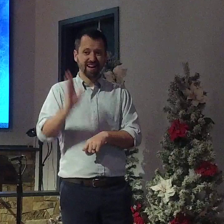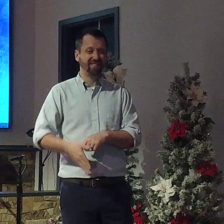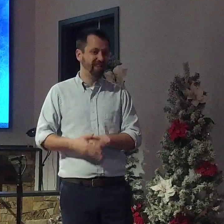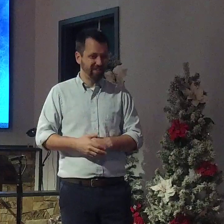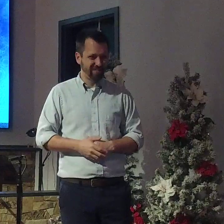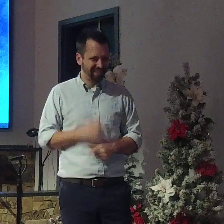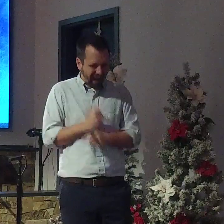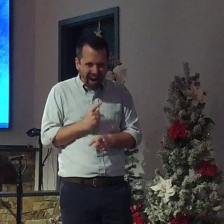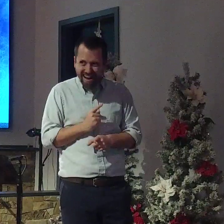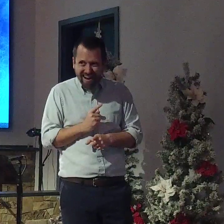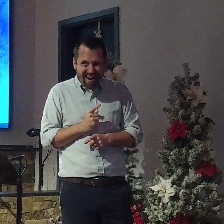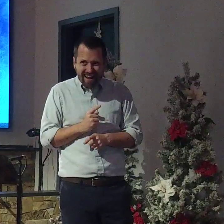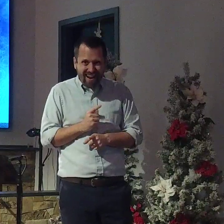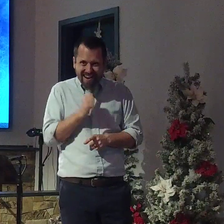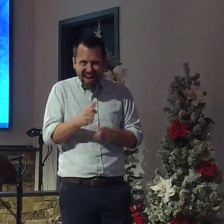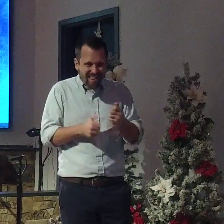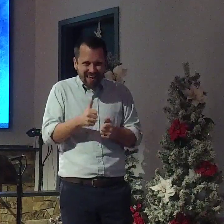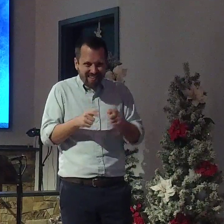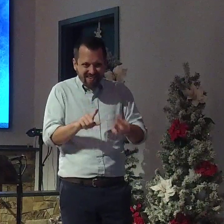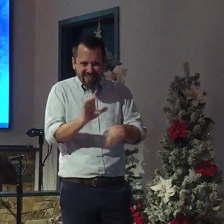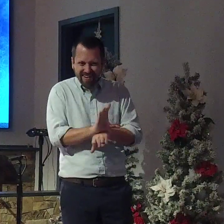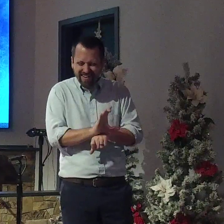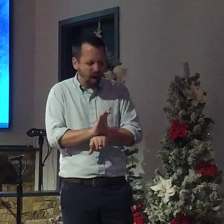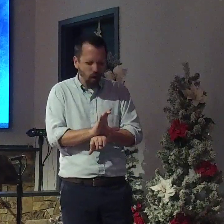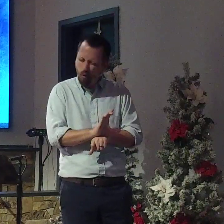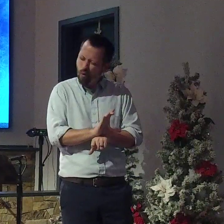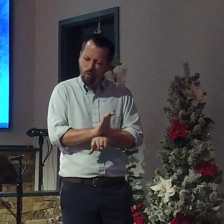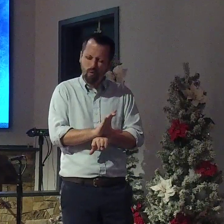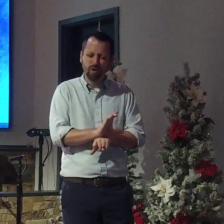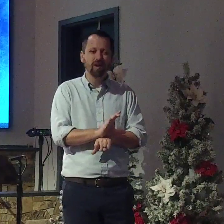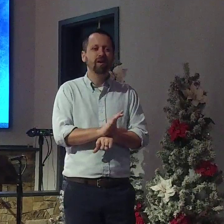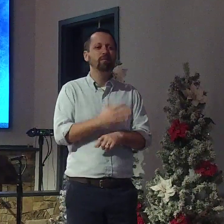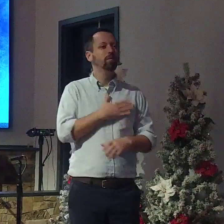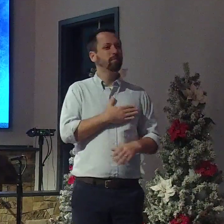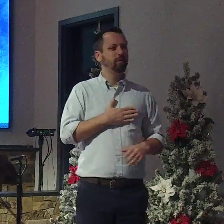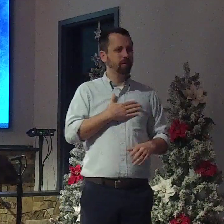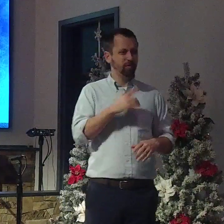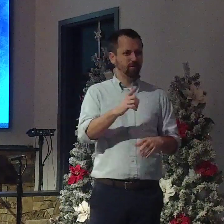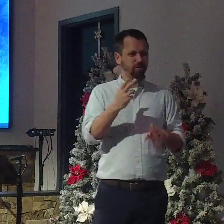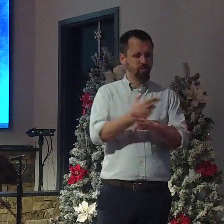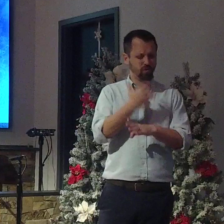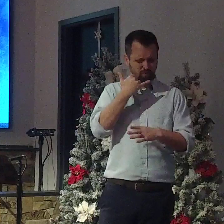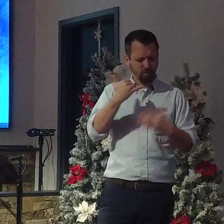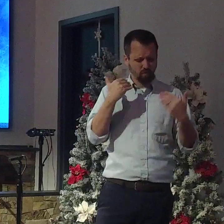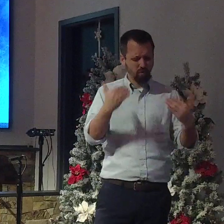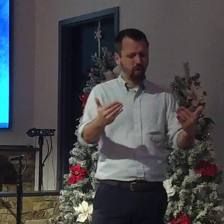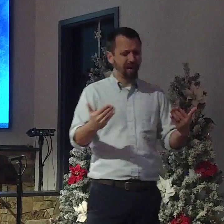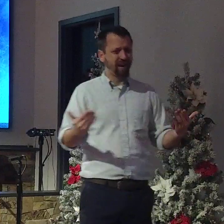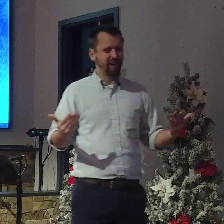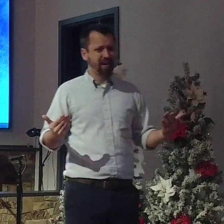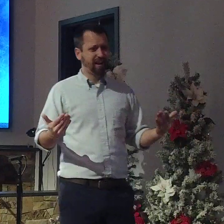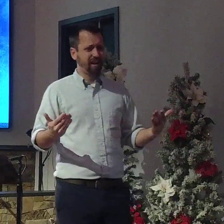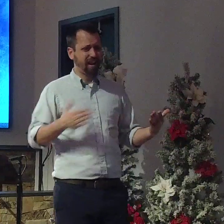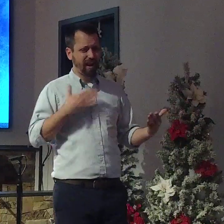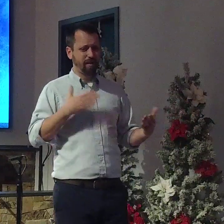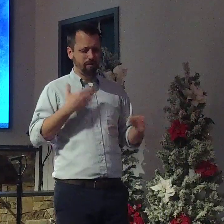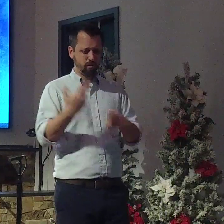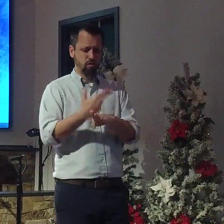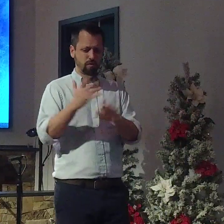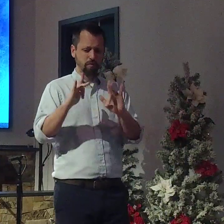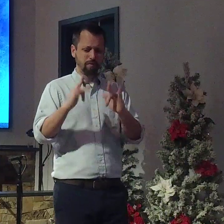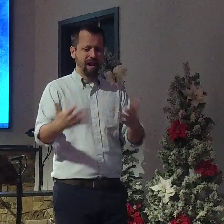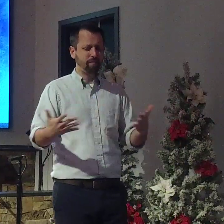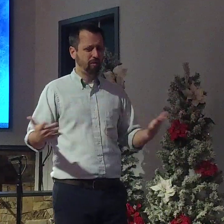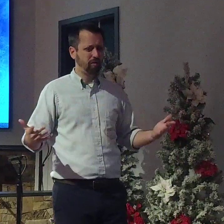plus first-time guests, a special thank you for being here today. I've already talked to some people that are here this morning